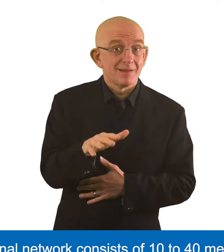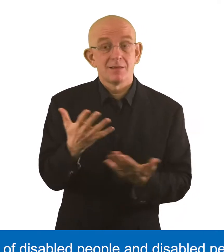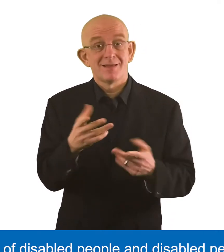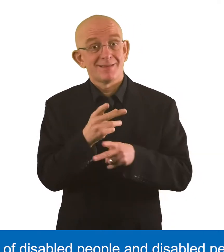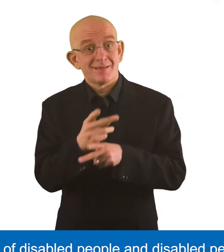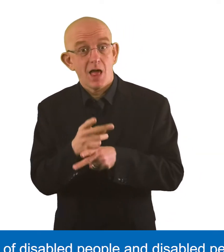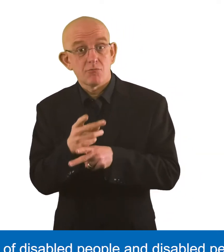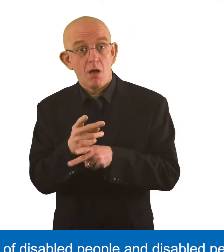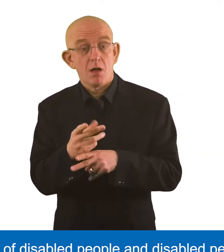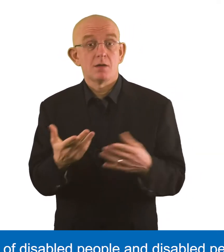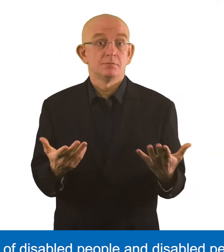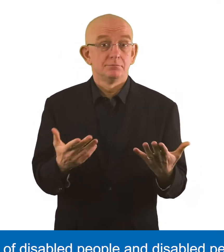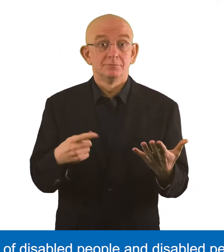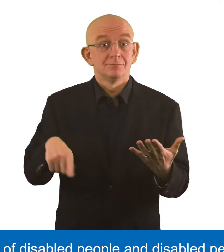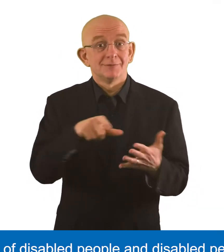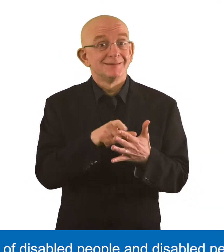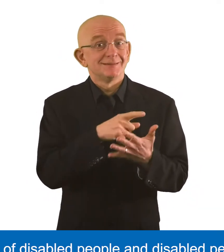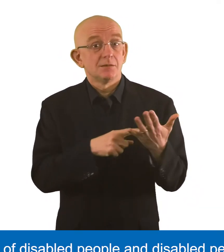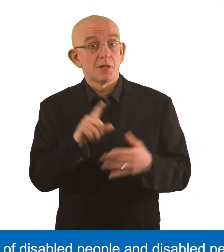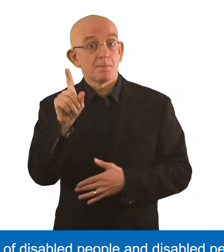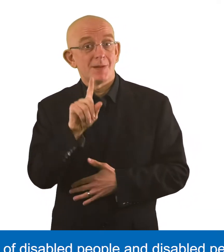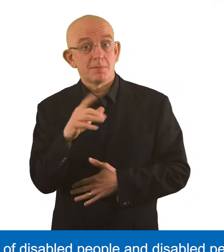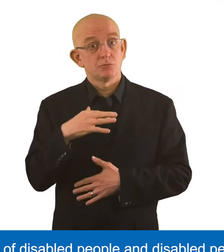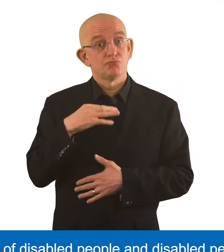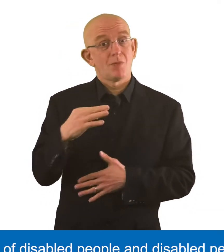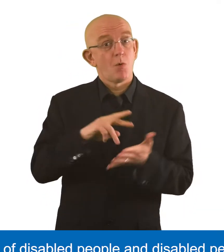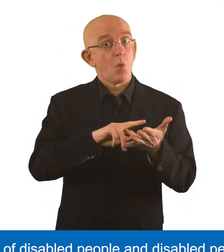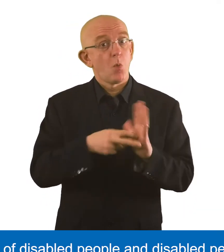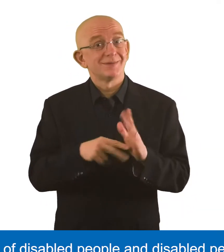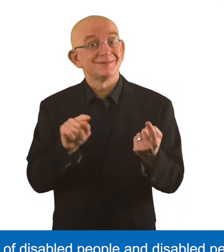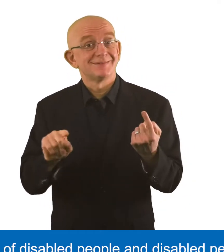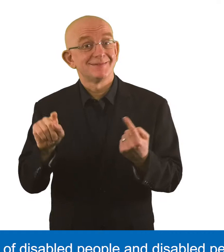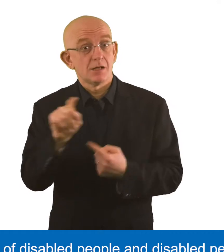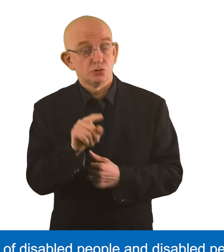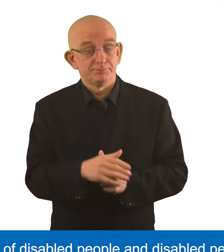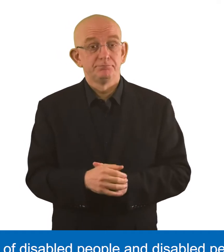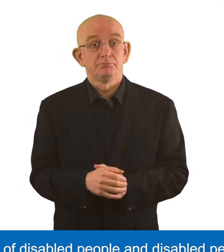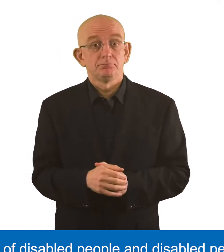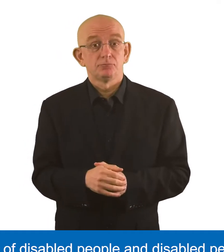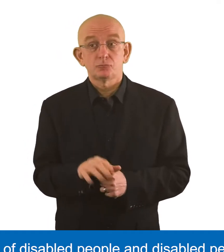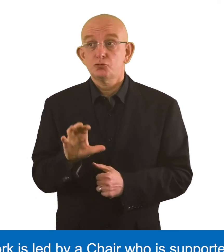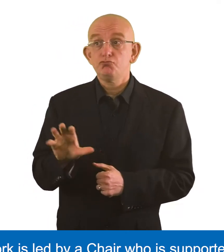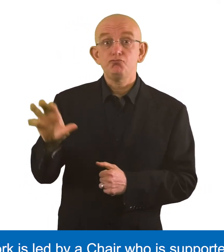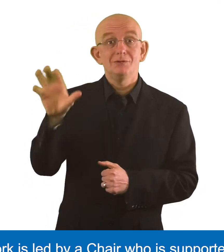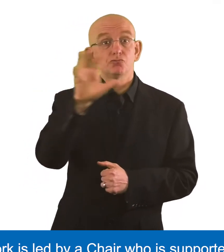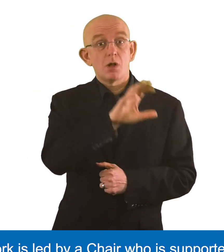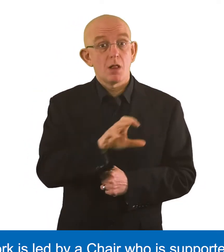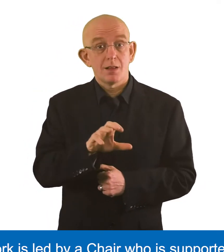and carers of disabled people, and disabled people's representative organisations. The